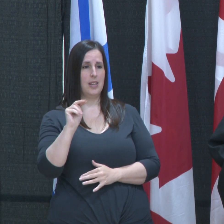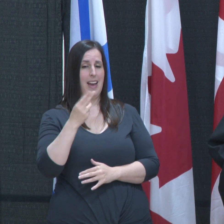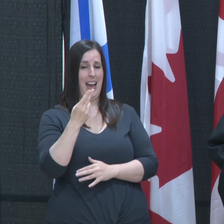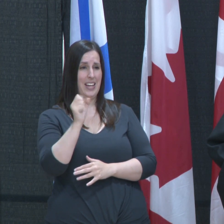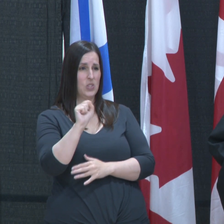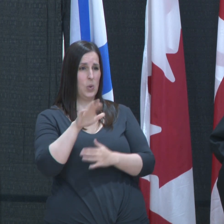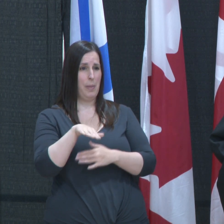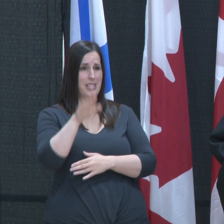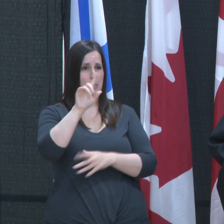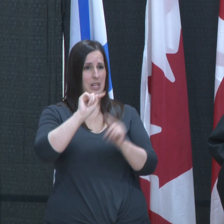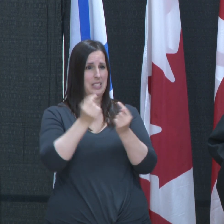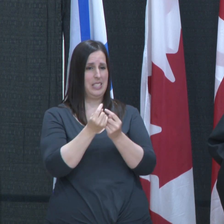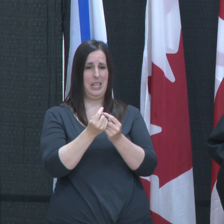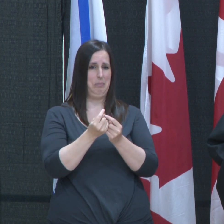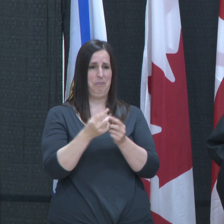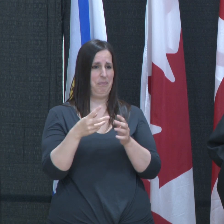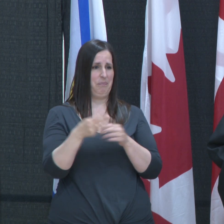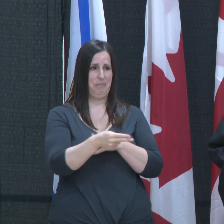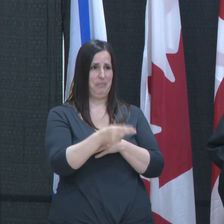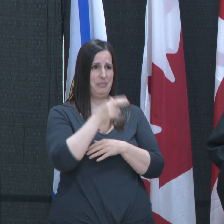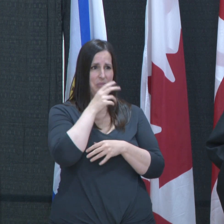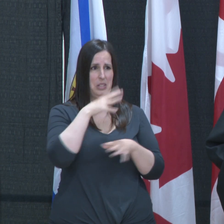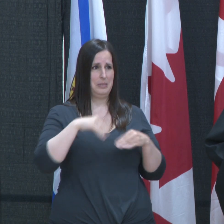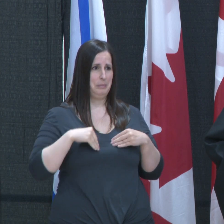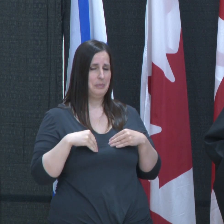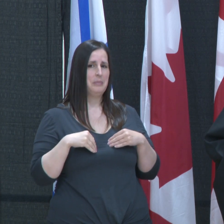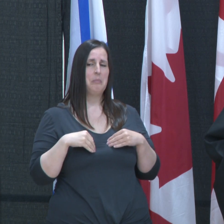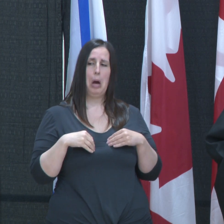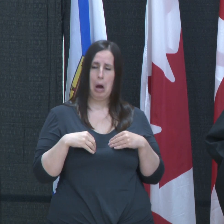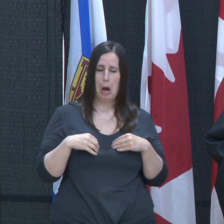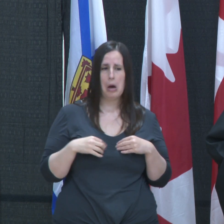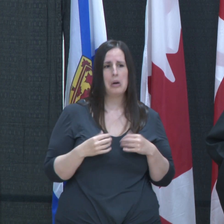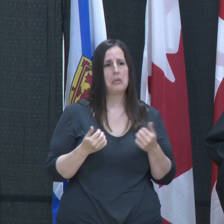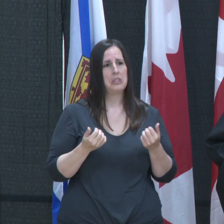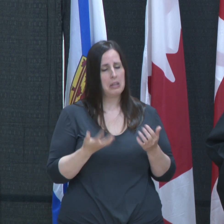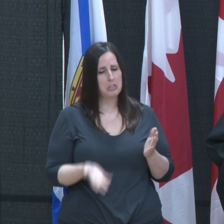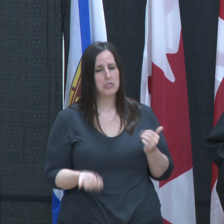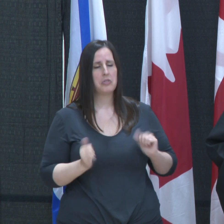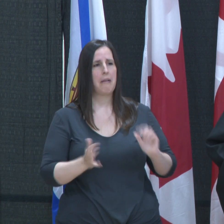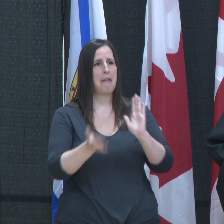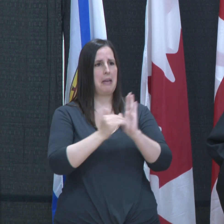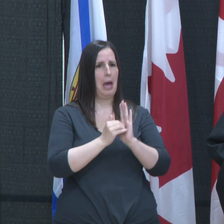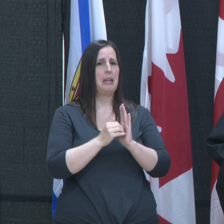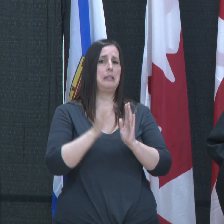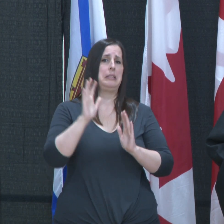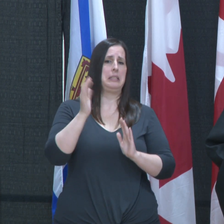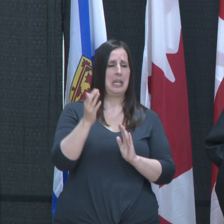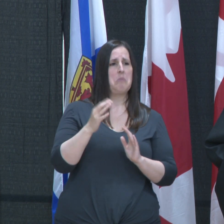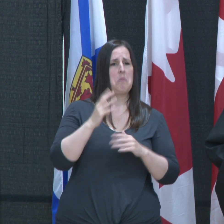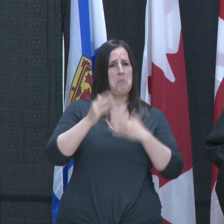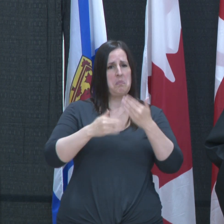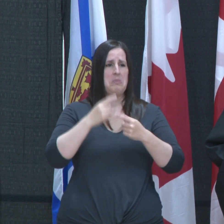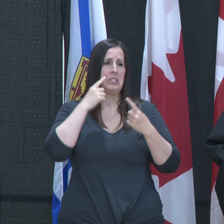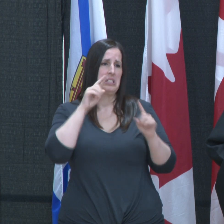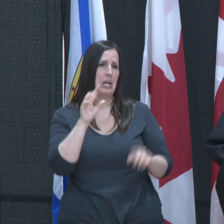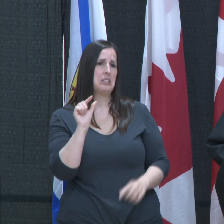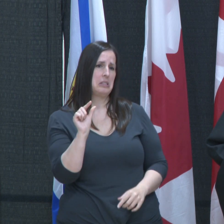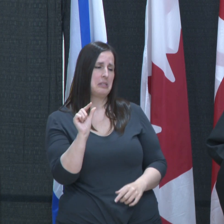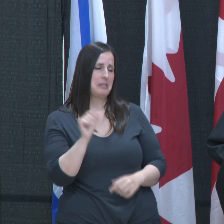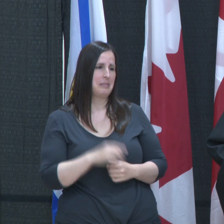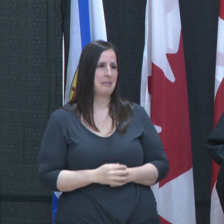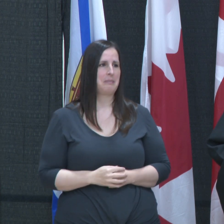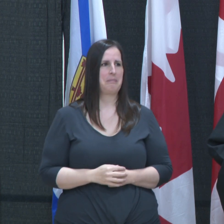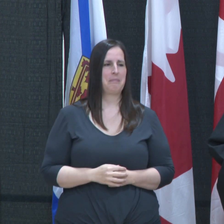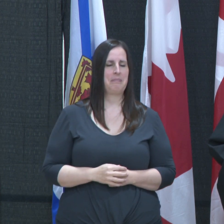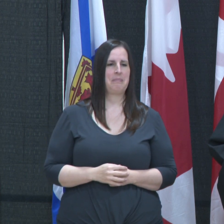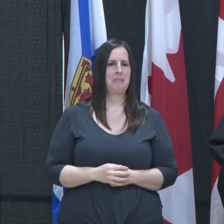up, seems to have done okay. So that is why I say good is the enemy of great. Don't just